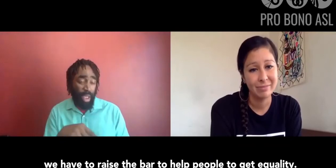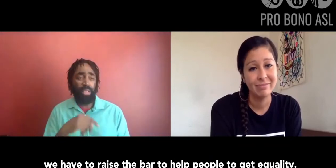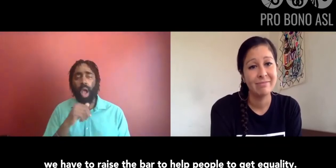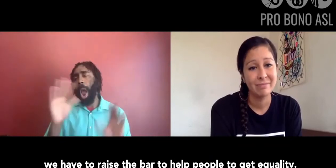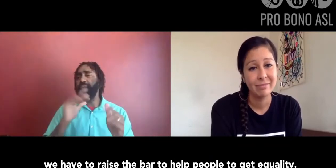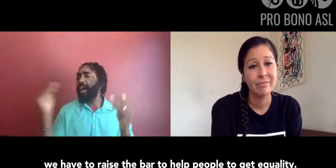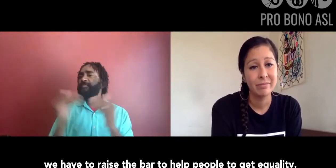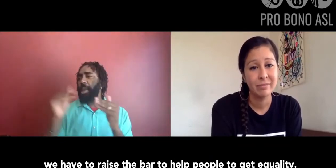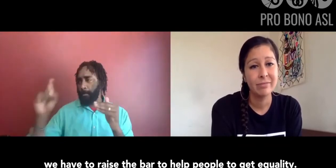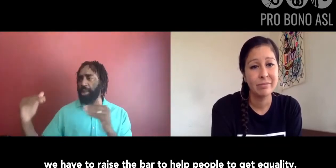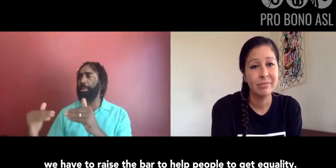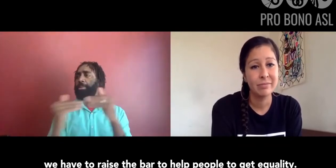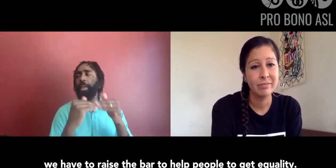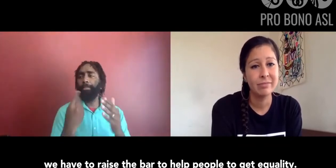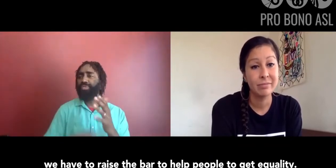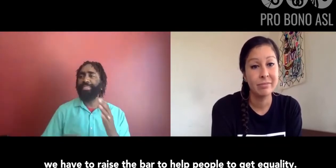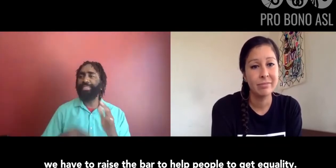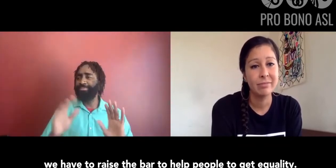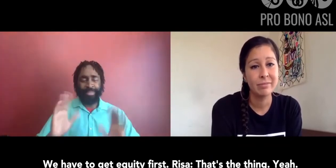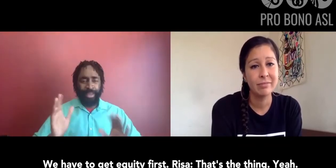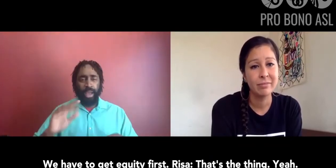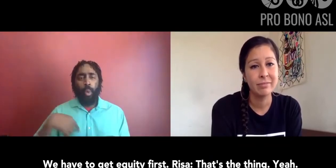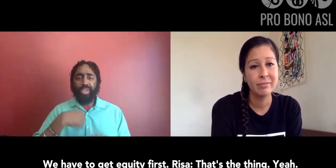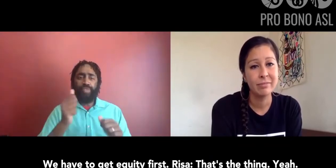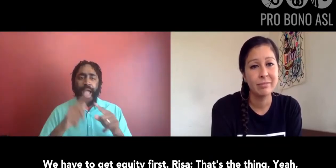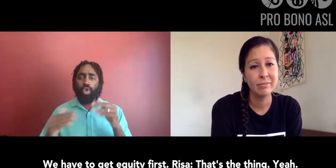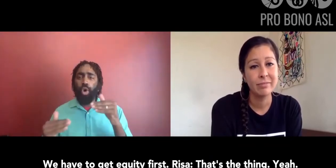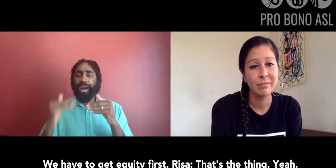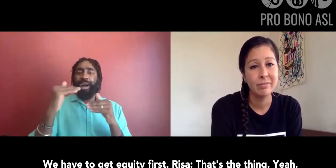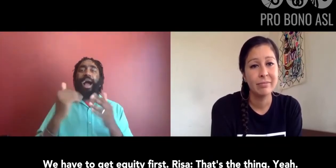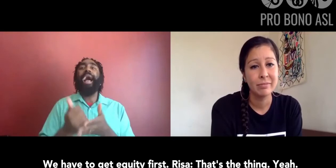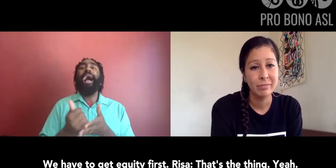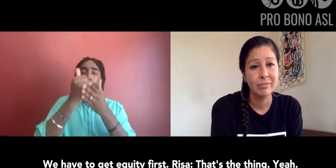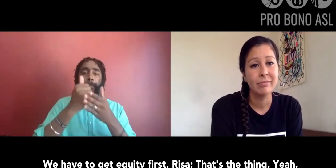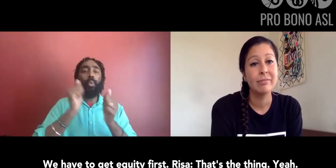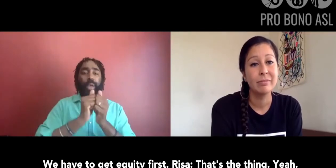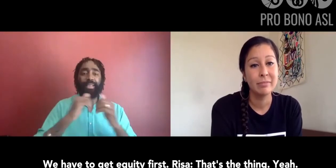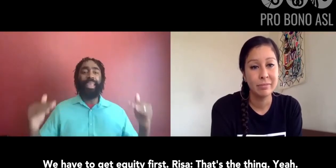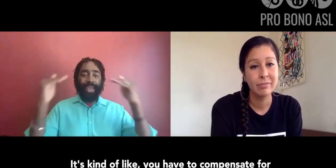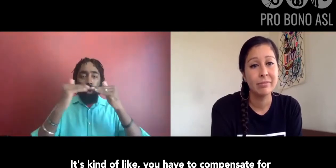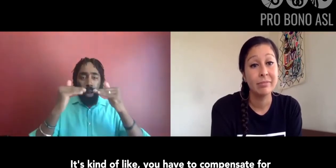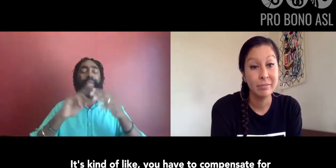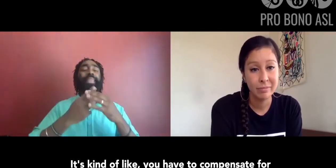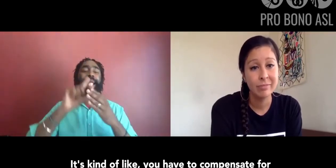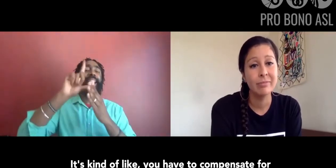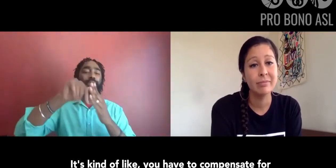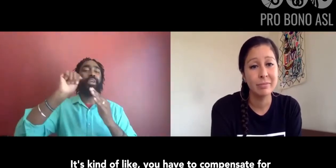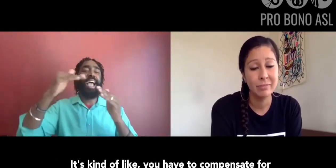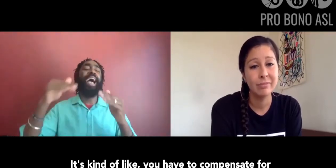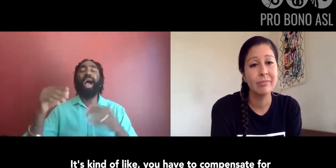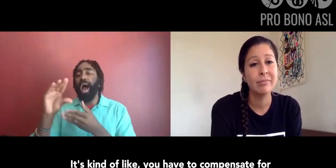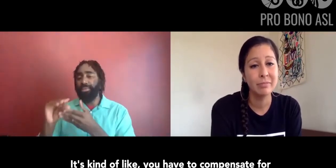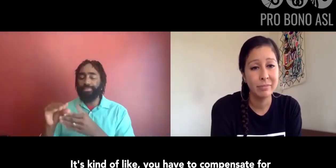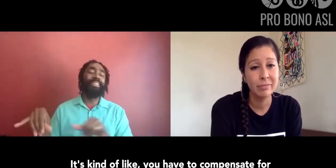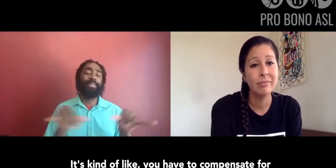bar to help people to get equality. We have to get equity first. That's the thing. Yeah. It's kind of like you